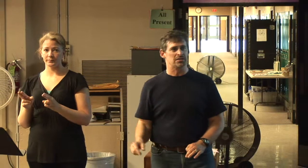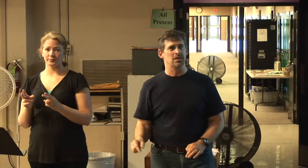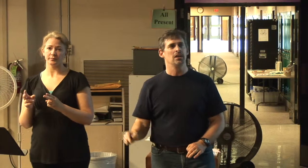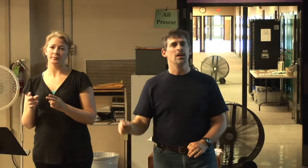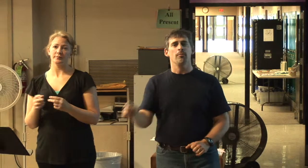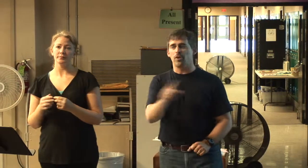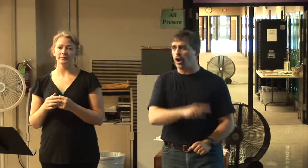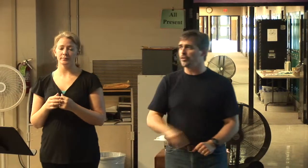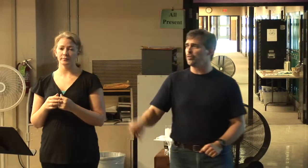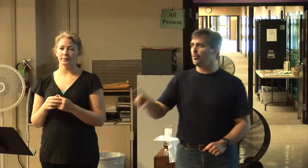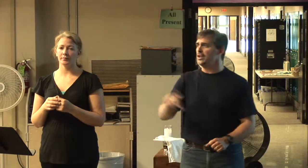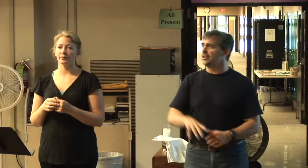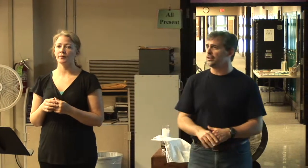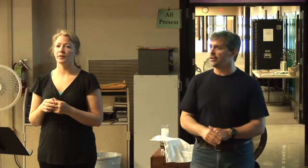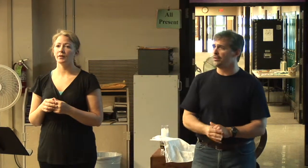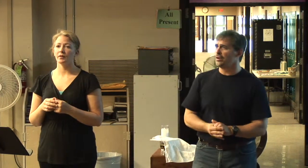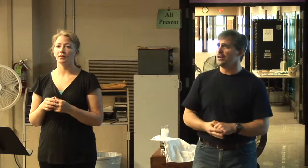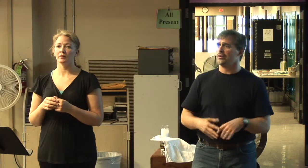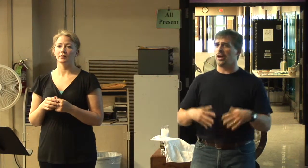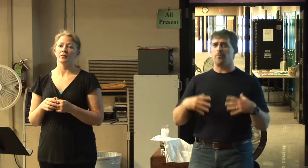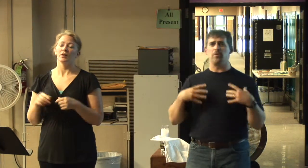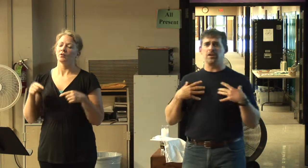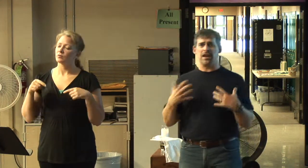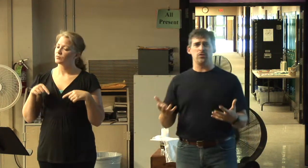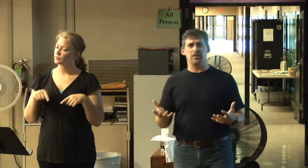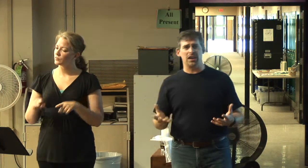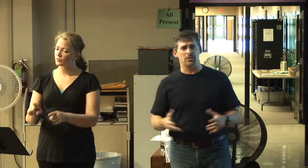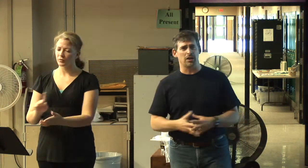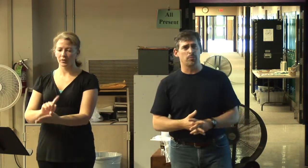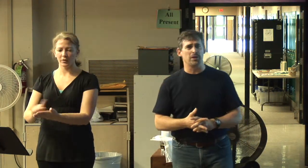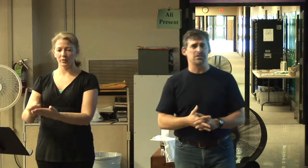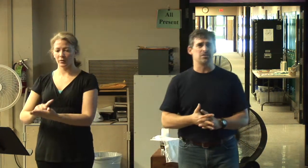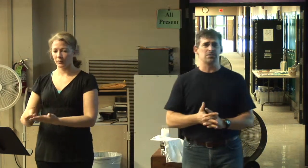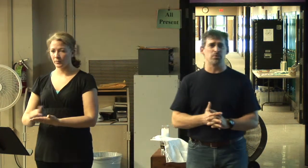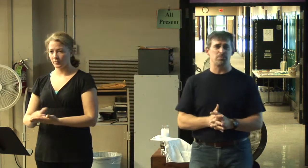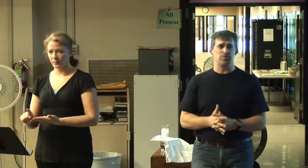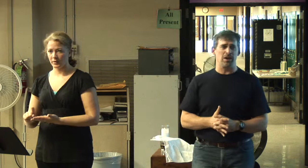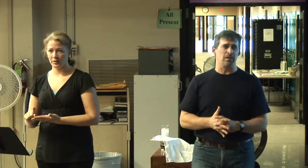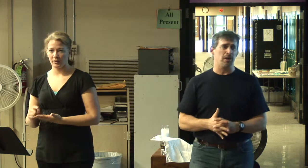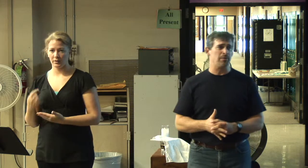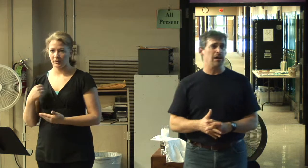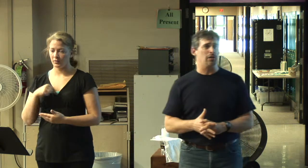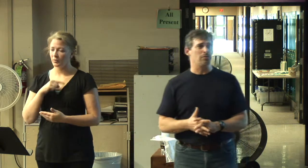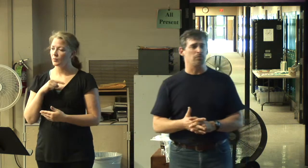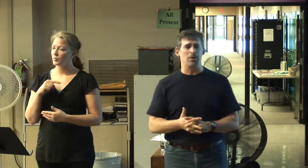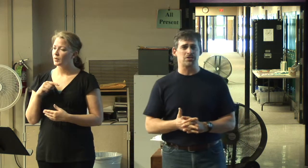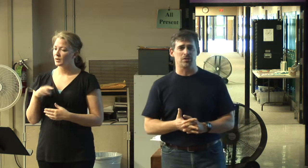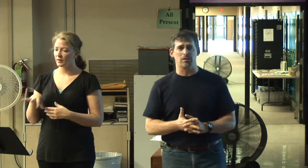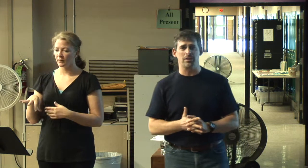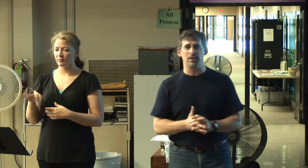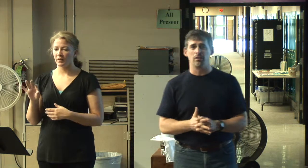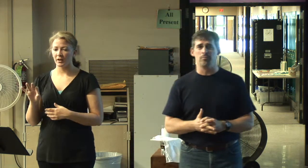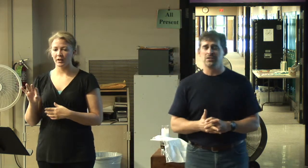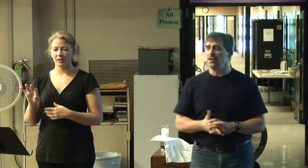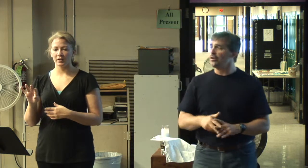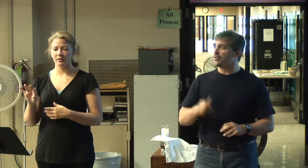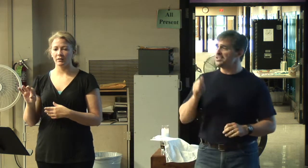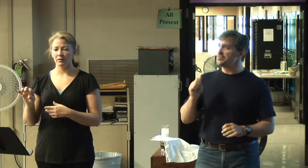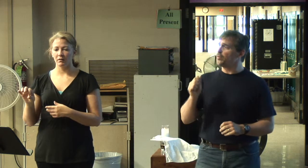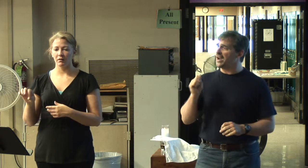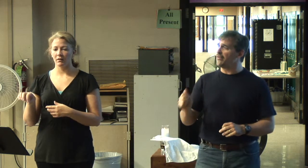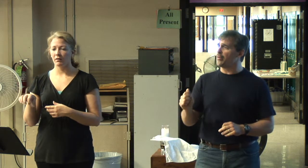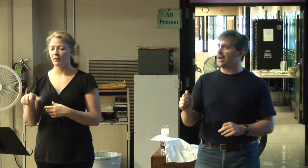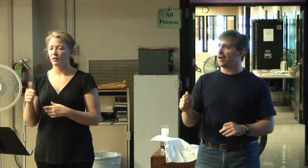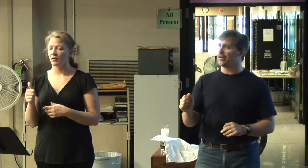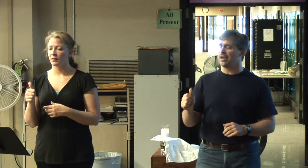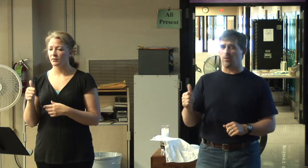church buildings. But all through the week, you know, we can gather together in other places to explore spirituality. It might be out in a restaurant. It could be in our homes. Or